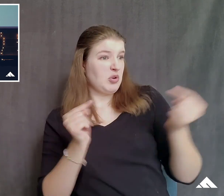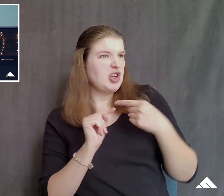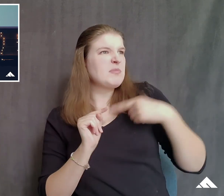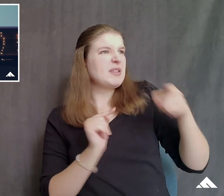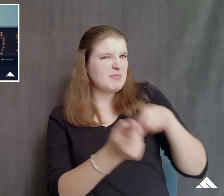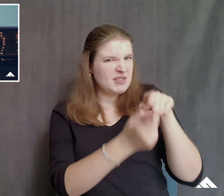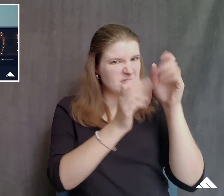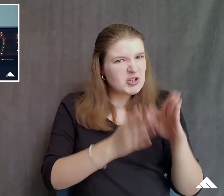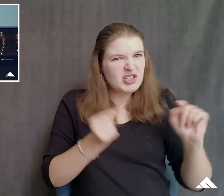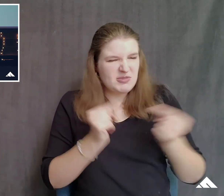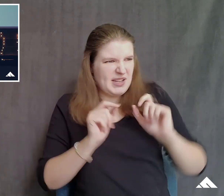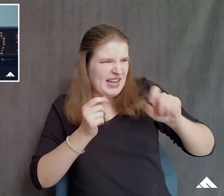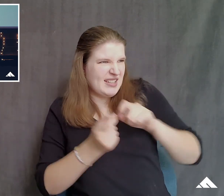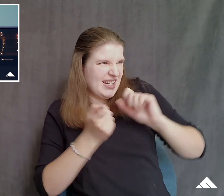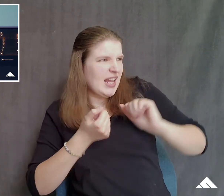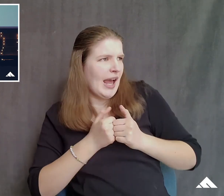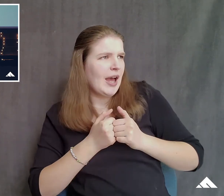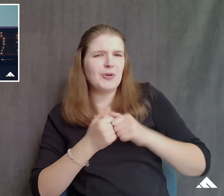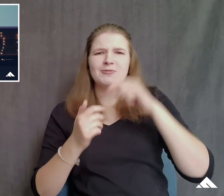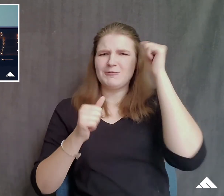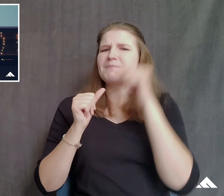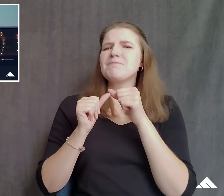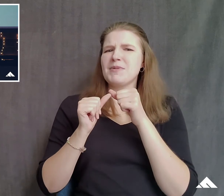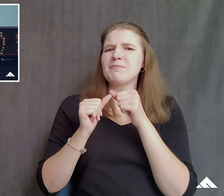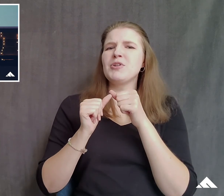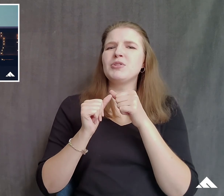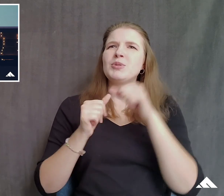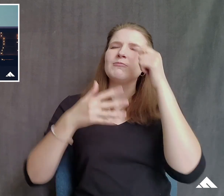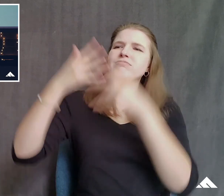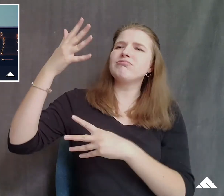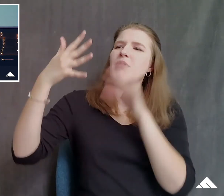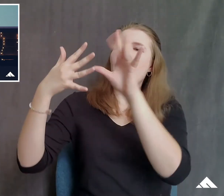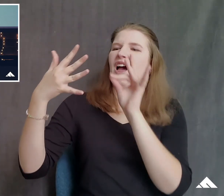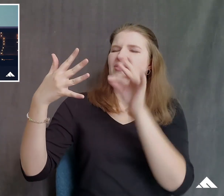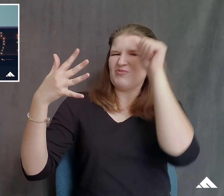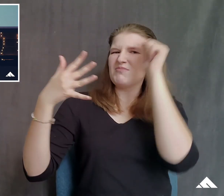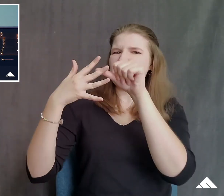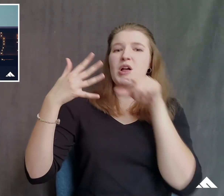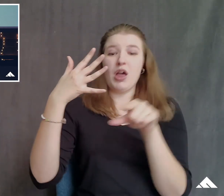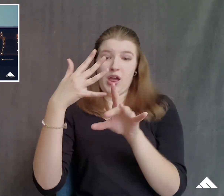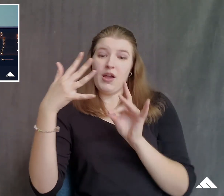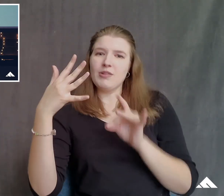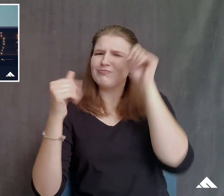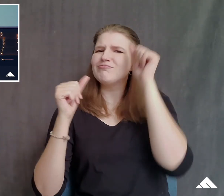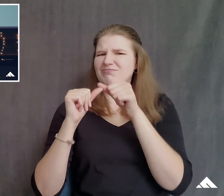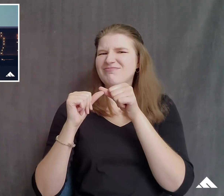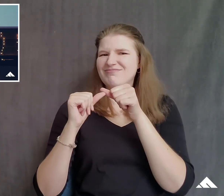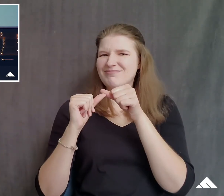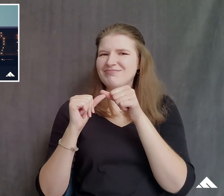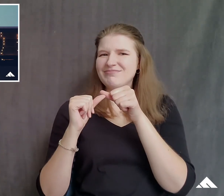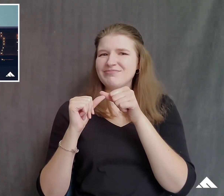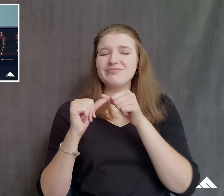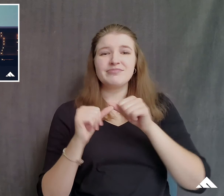But in this story, the king hears about what this unmerciful servant did, so he calls the first servant back in, right?